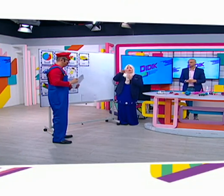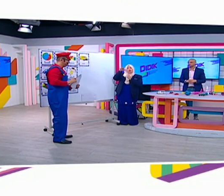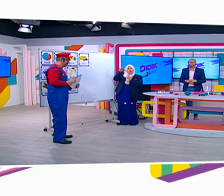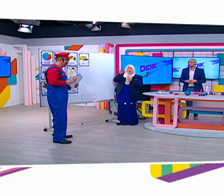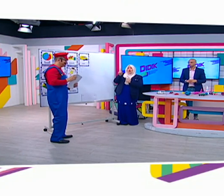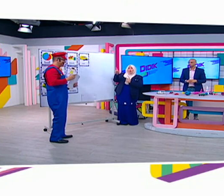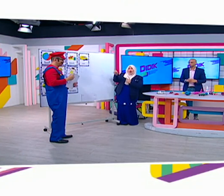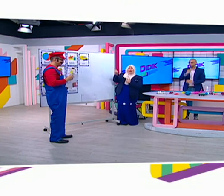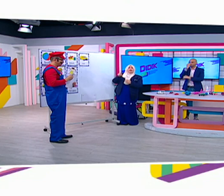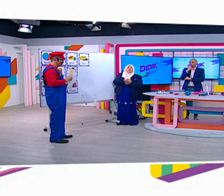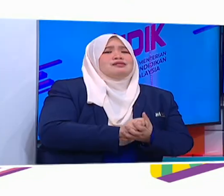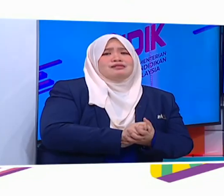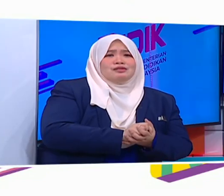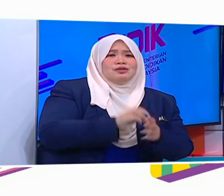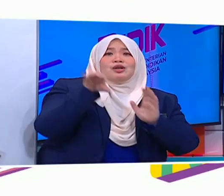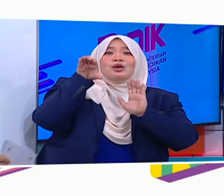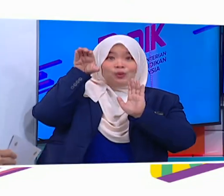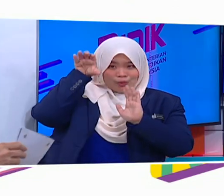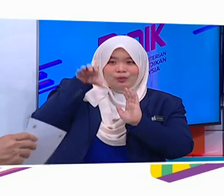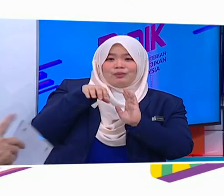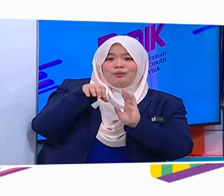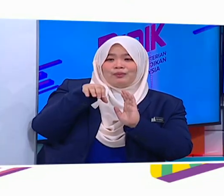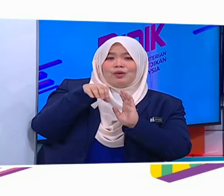Mario, choose one.